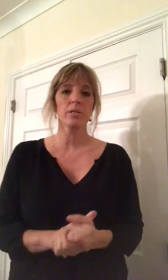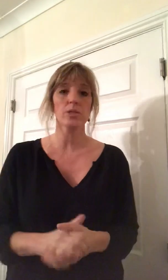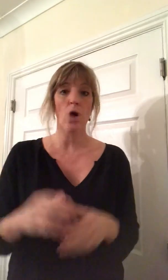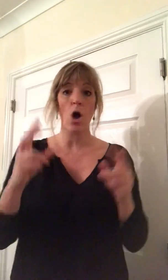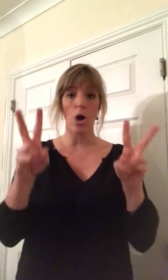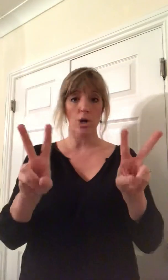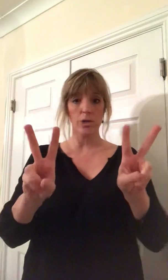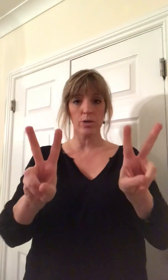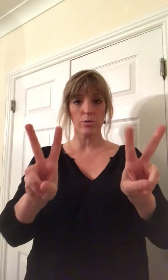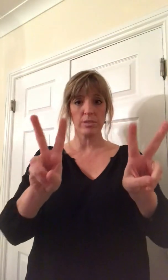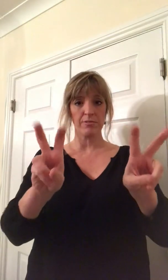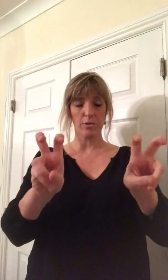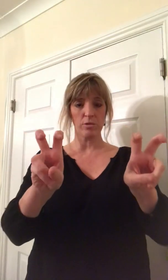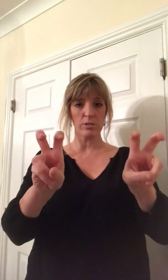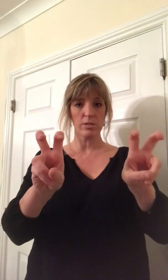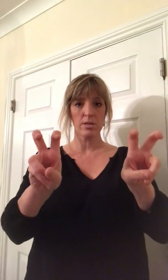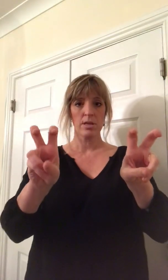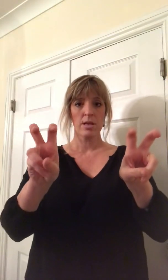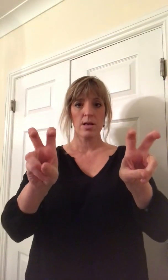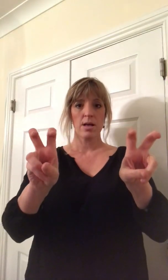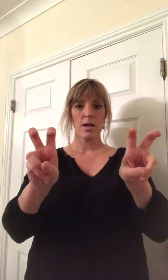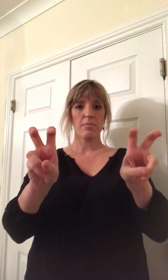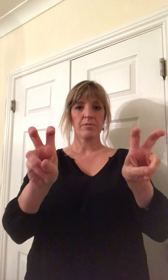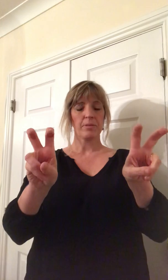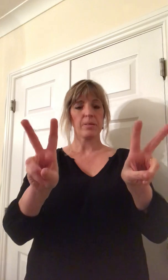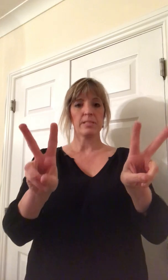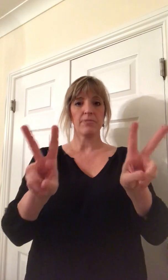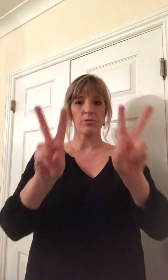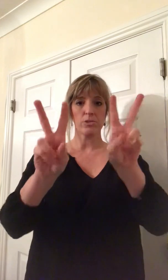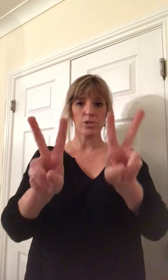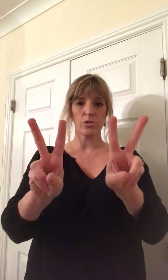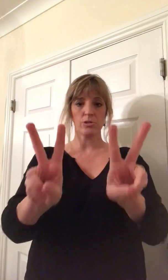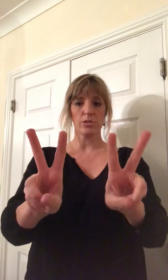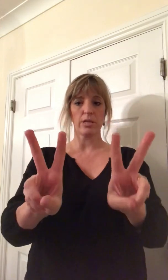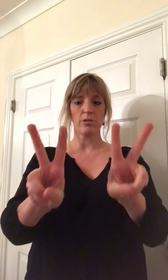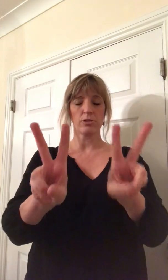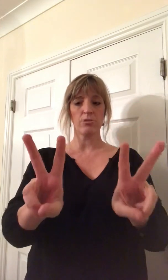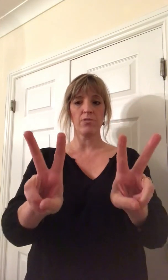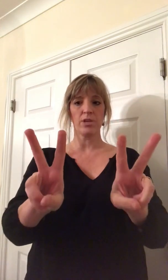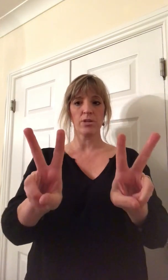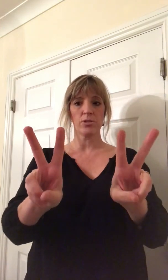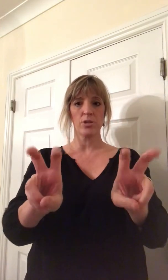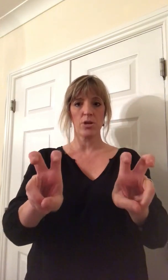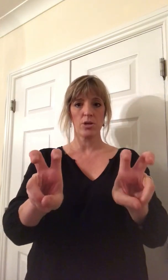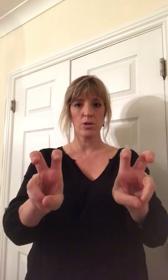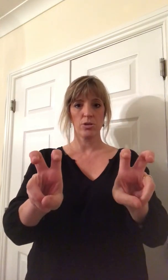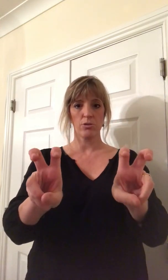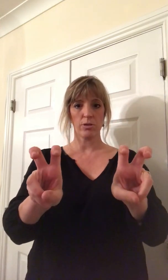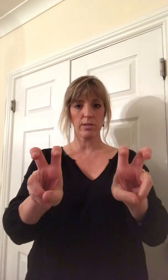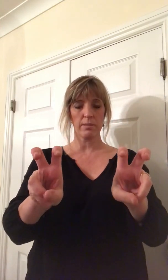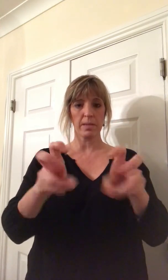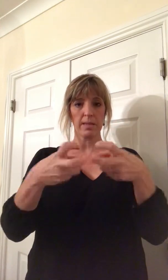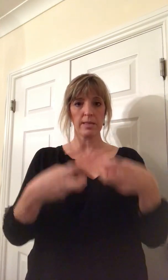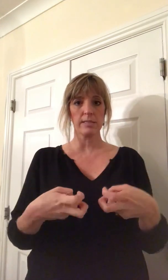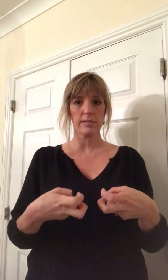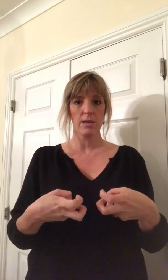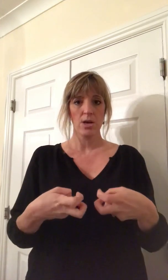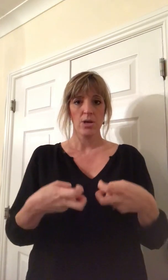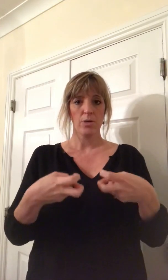is hard or difficult. If something is difficult to do, you take your 2 fingers, you crook them like this, you